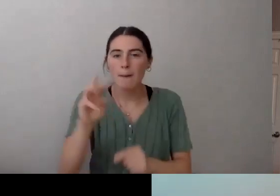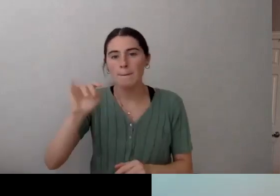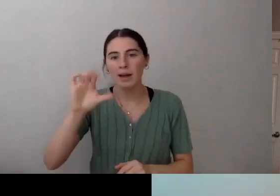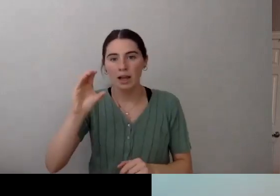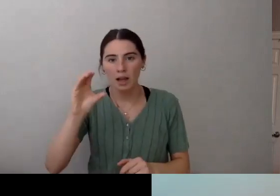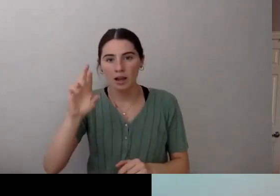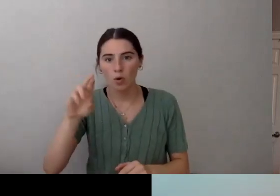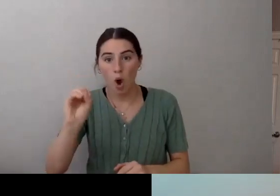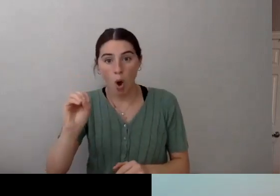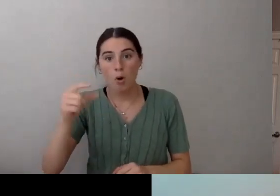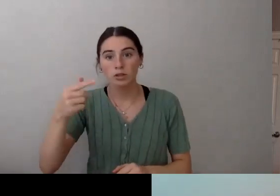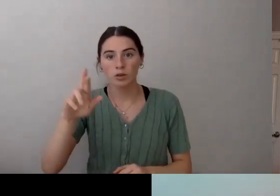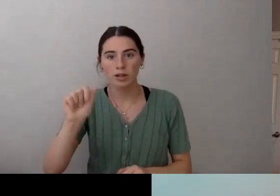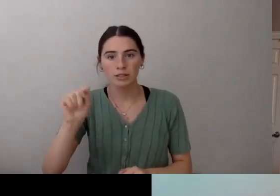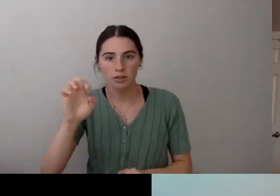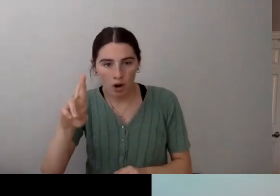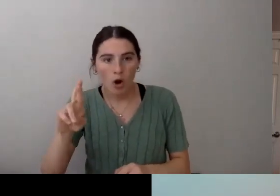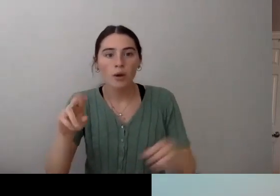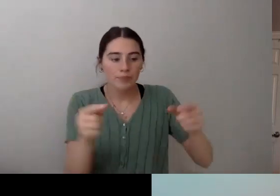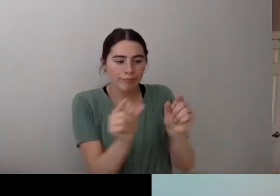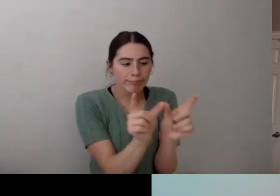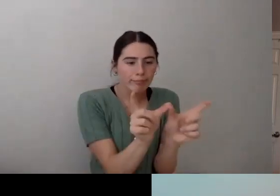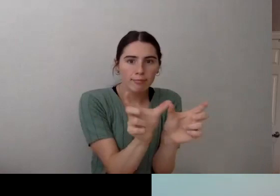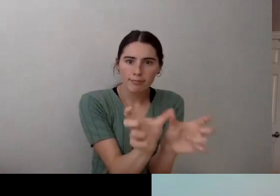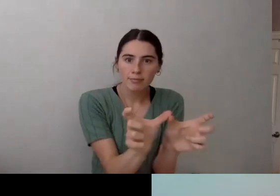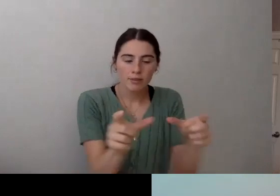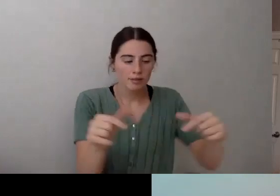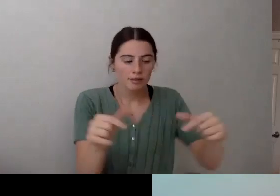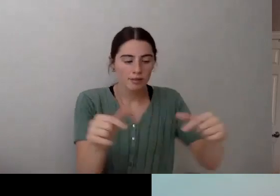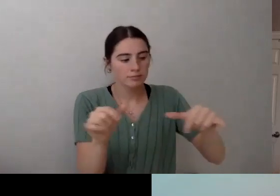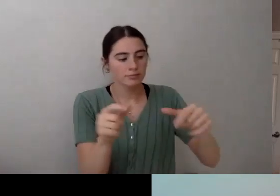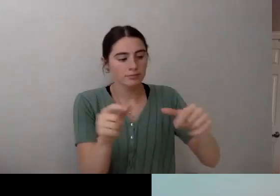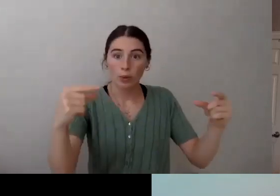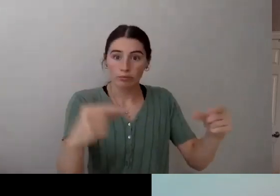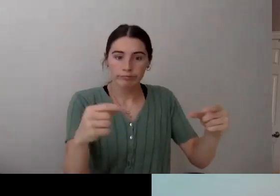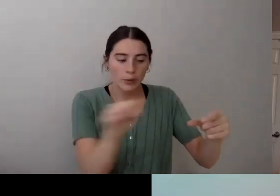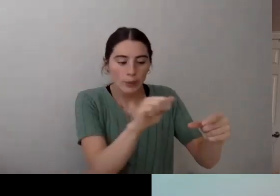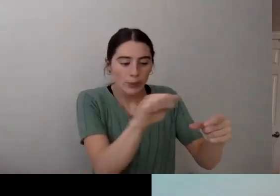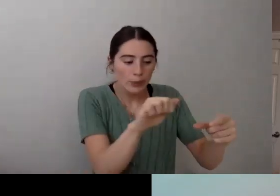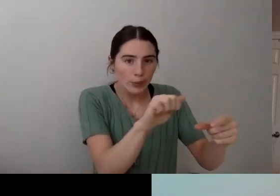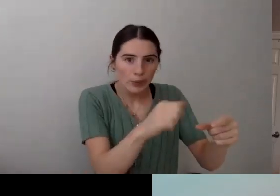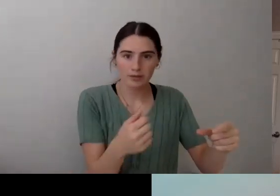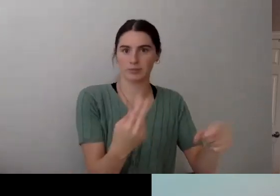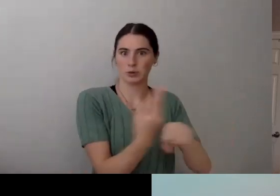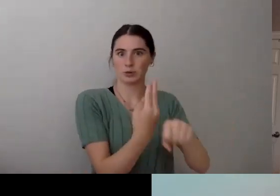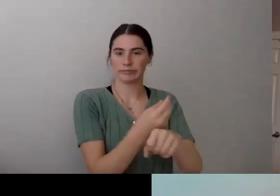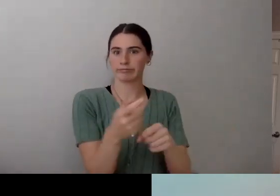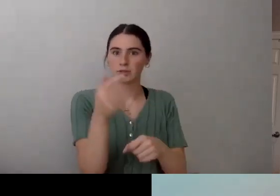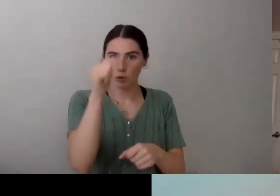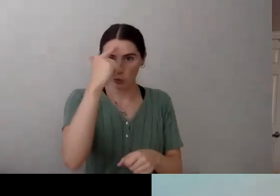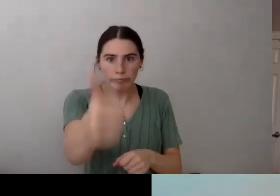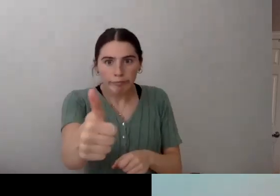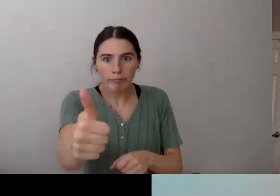you want onto your own plate. And that is our recipe for